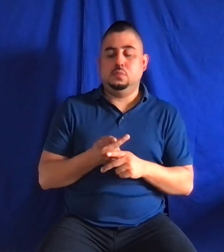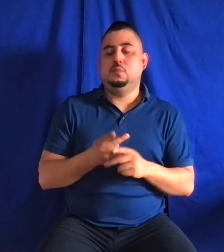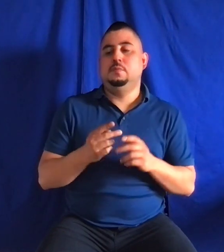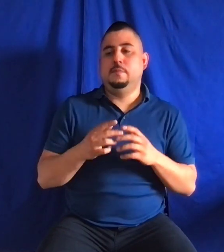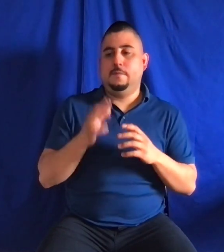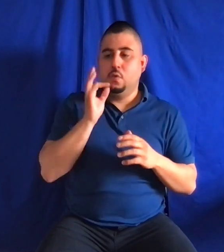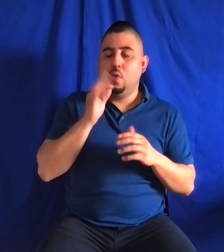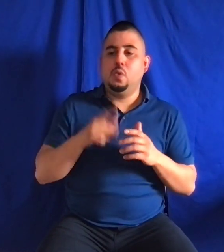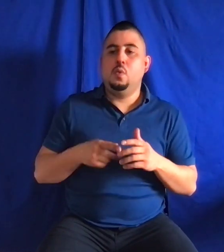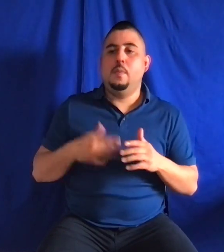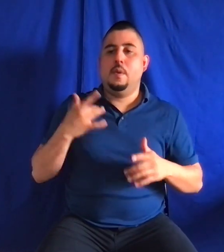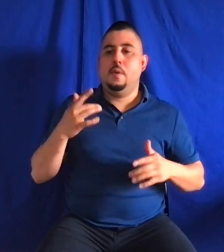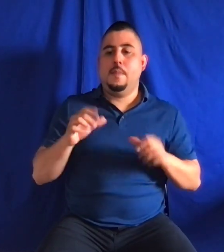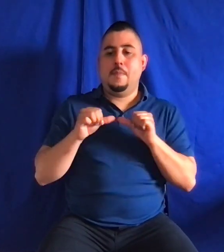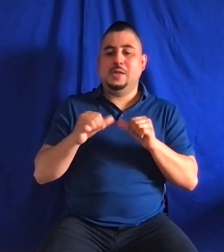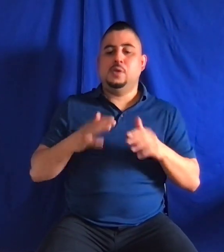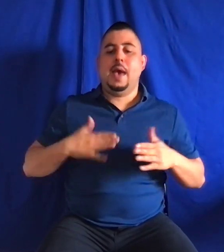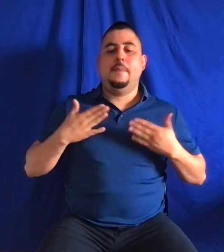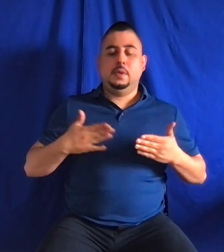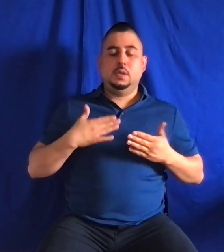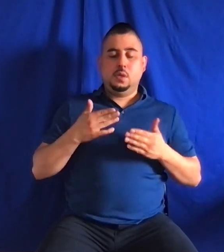Through Christ our Lord. Amen.